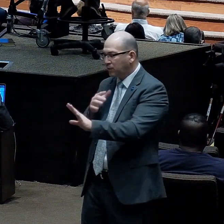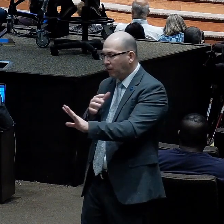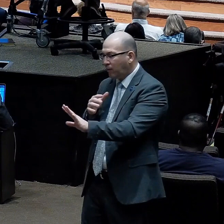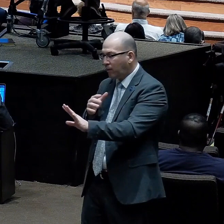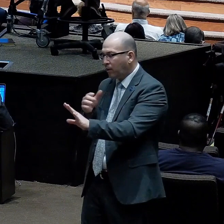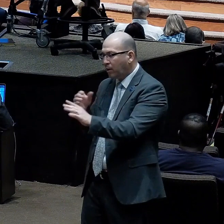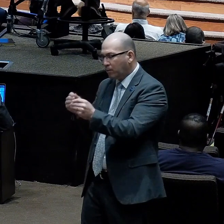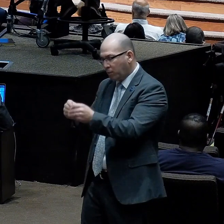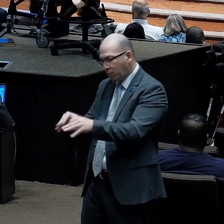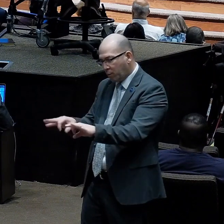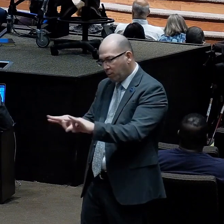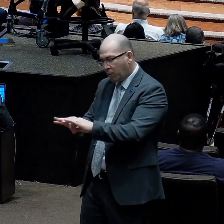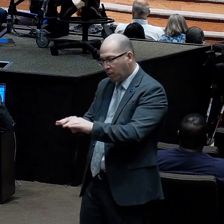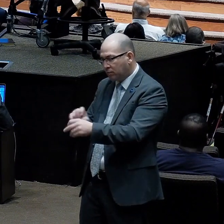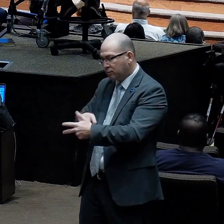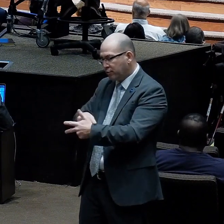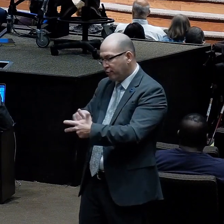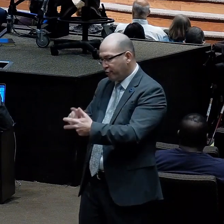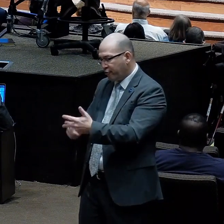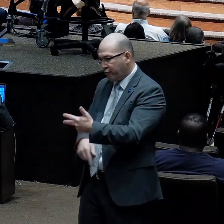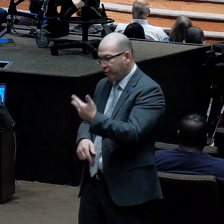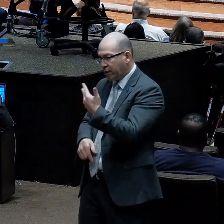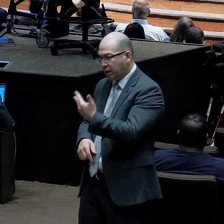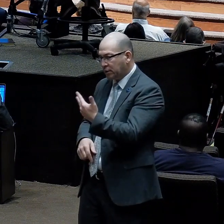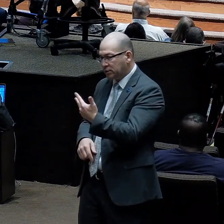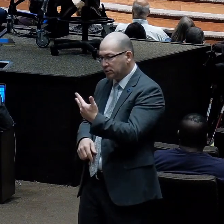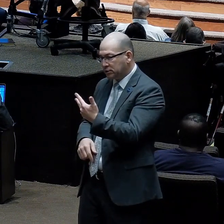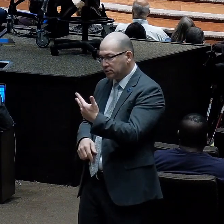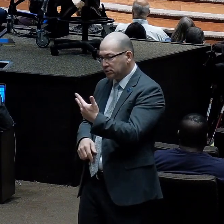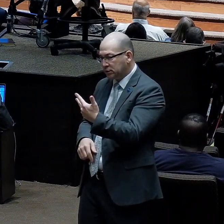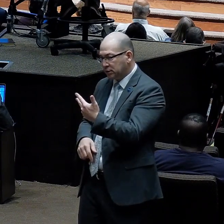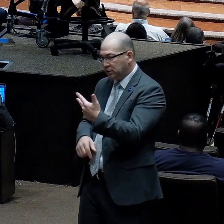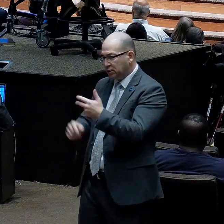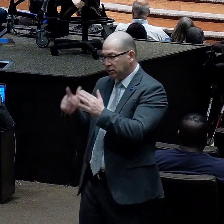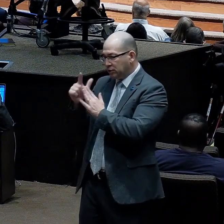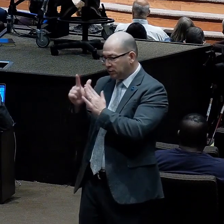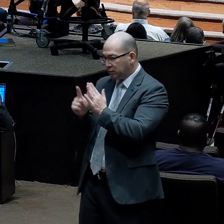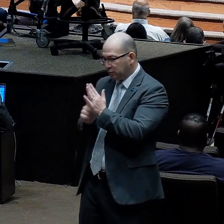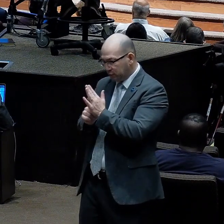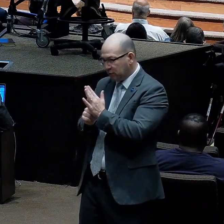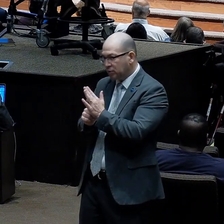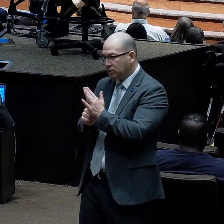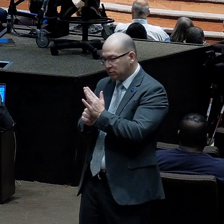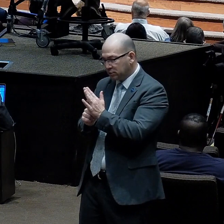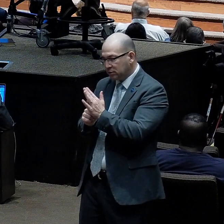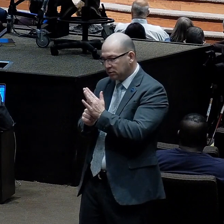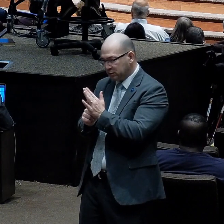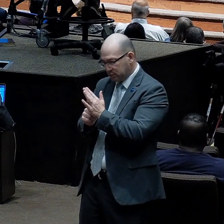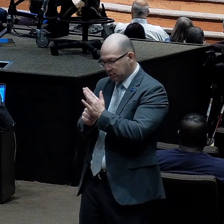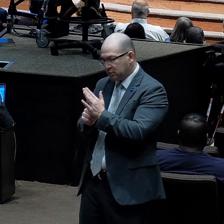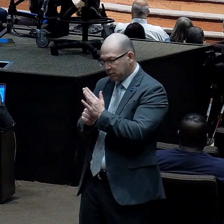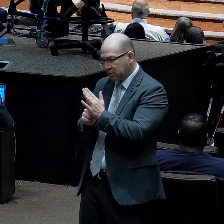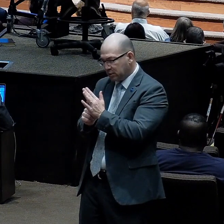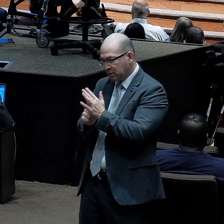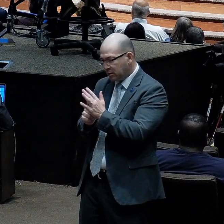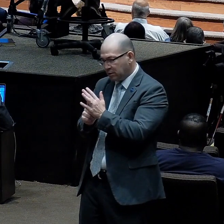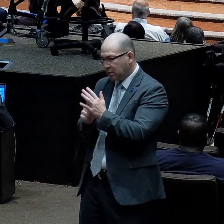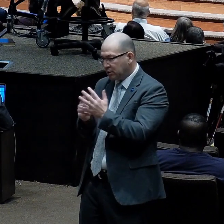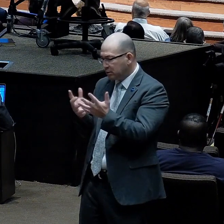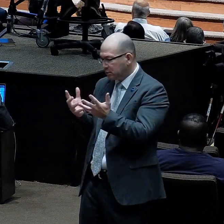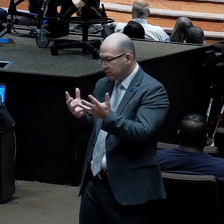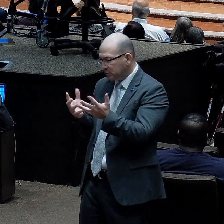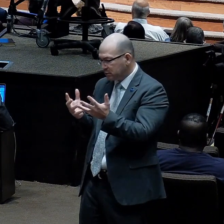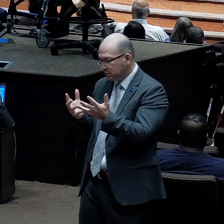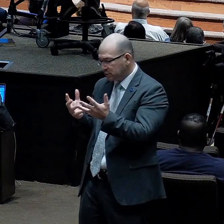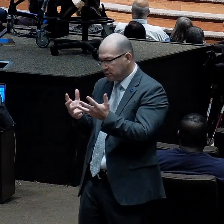listen, that the moral law has greater emphasis here than the ceremonial